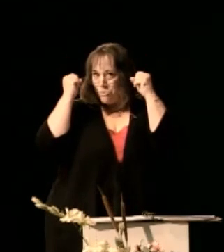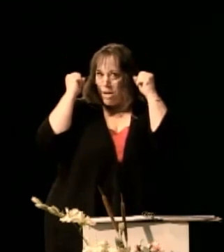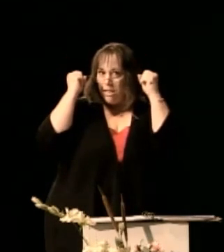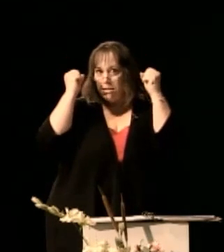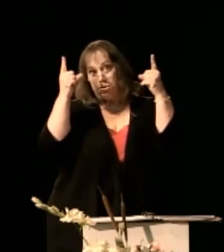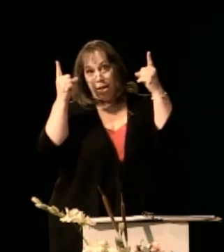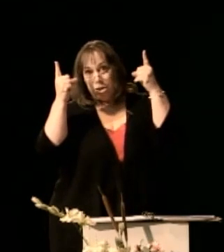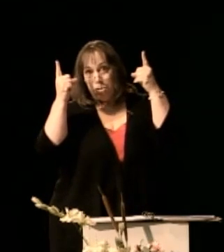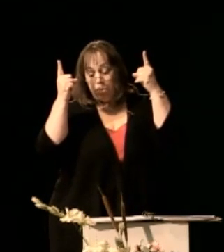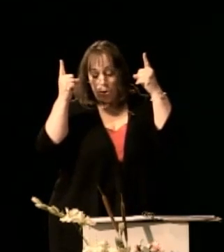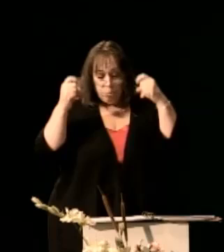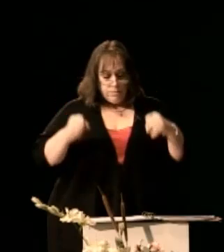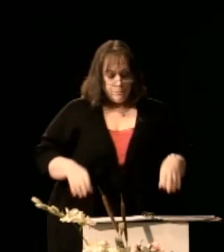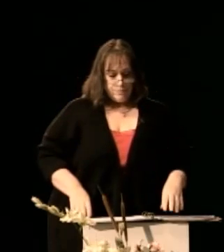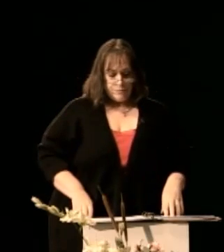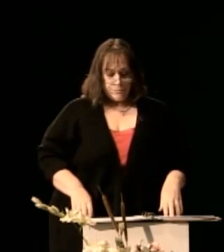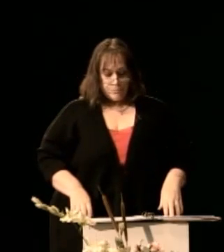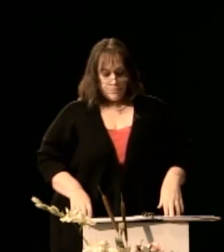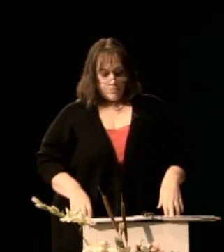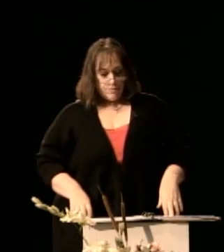eyes. It's the eyes popping open.